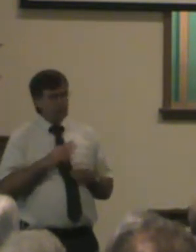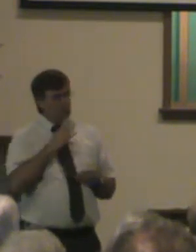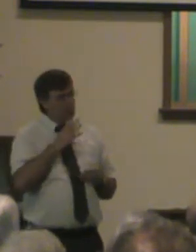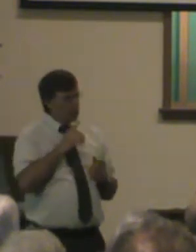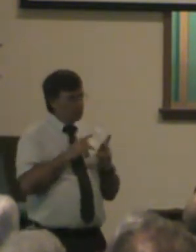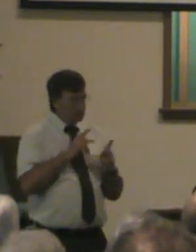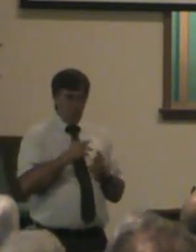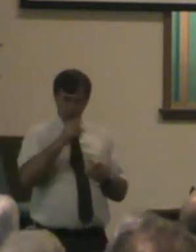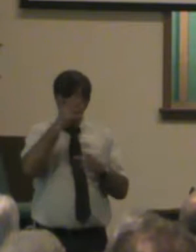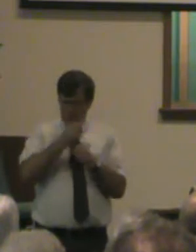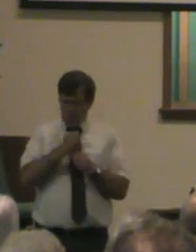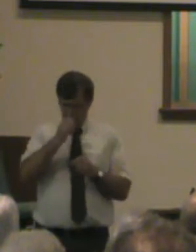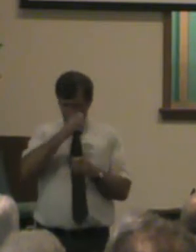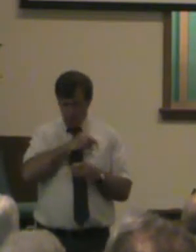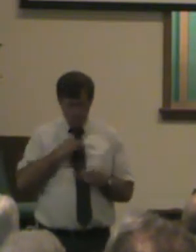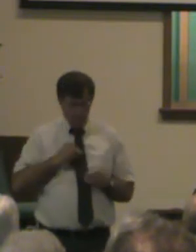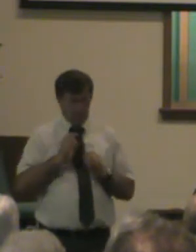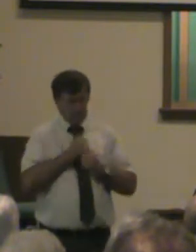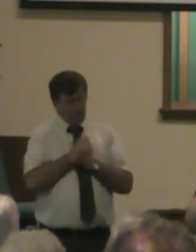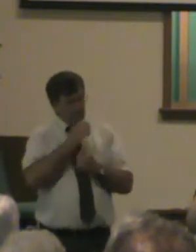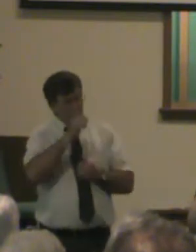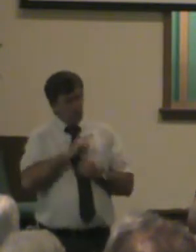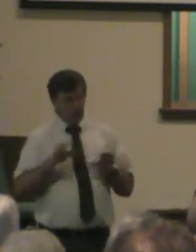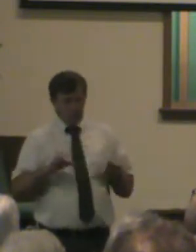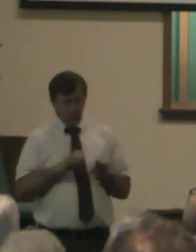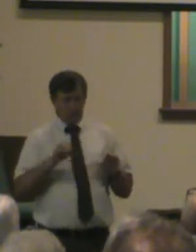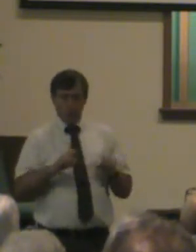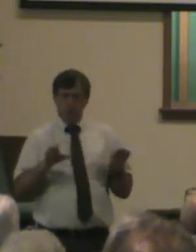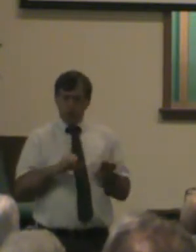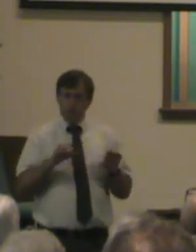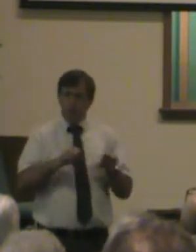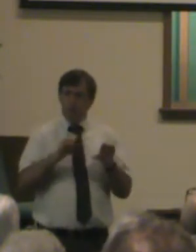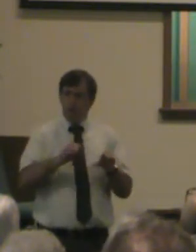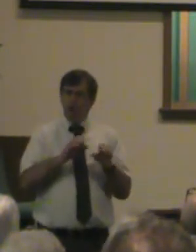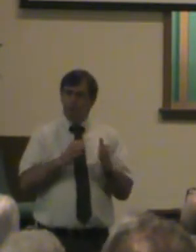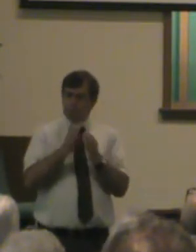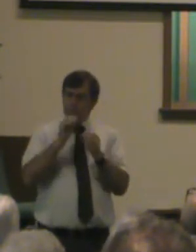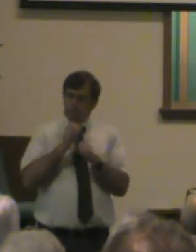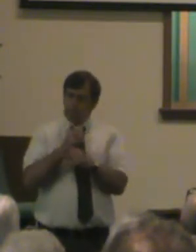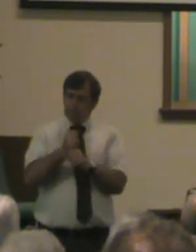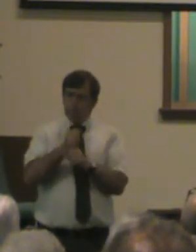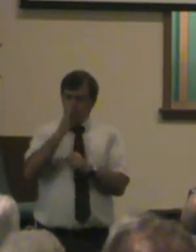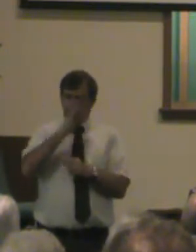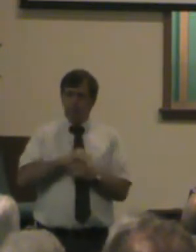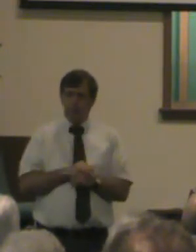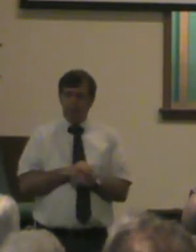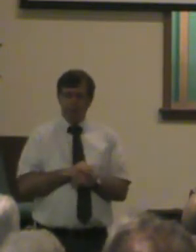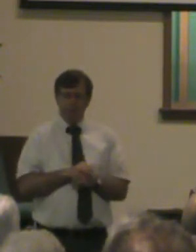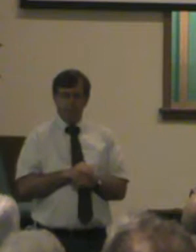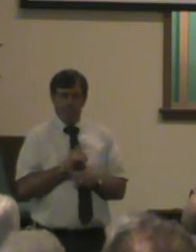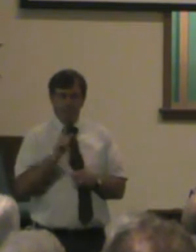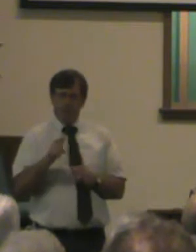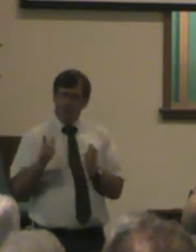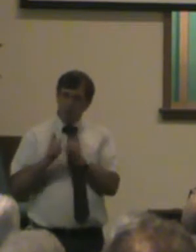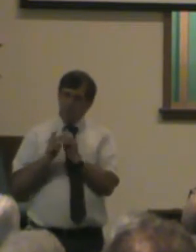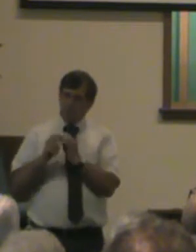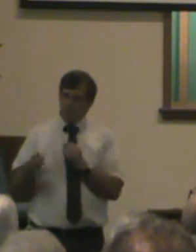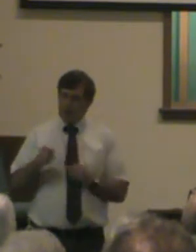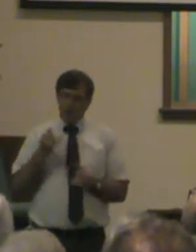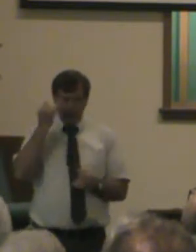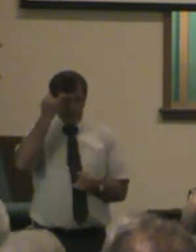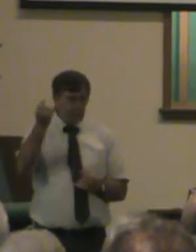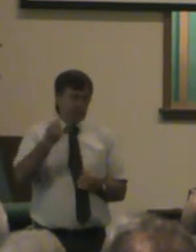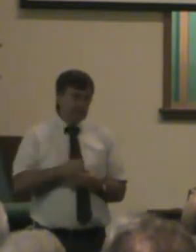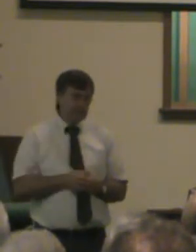Finally, she's a faithful member. She loves the Lord. She does everything right. She's committed to God. He meets with her 2 days later. He says, listen, since I've got an